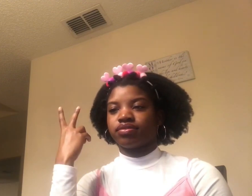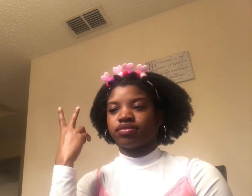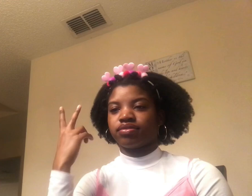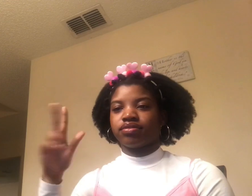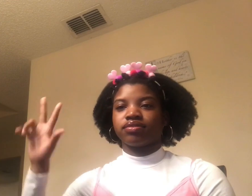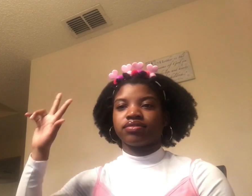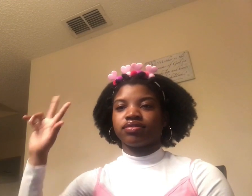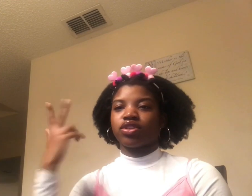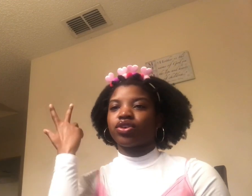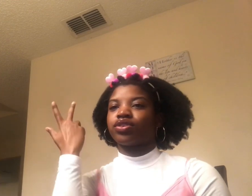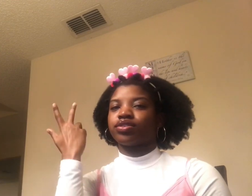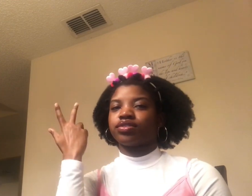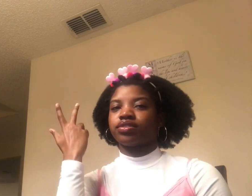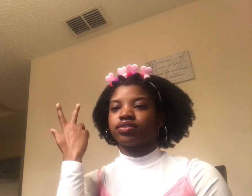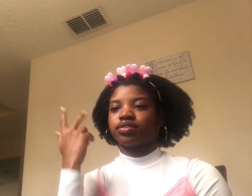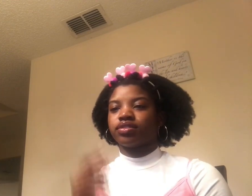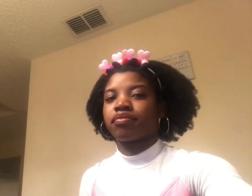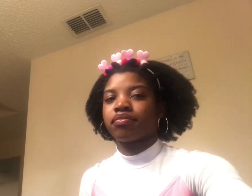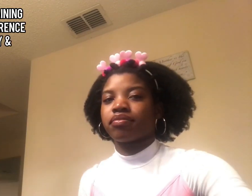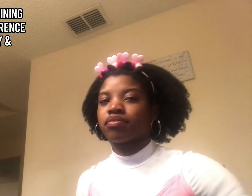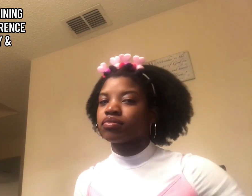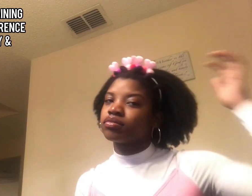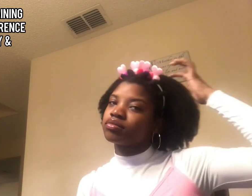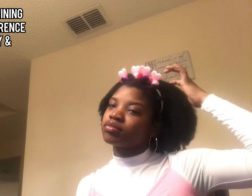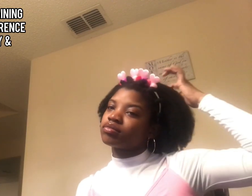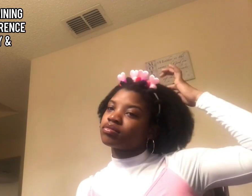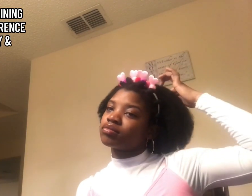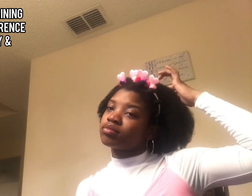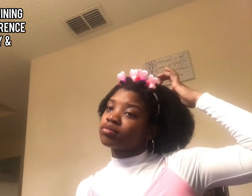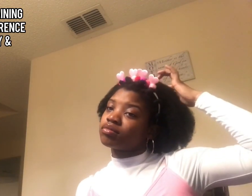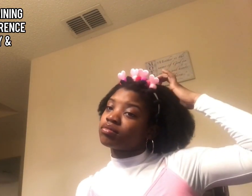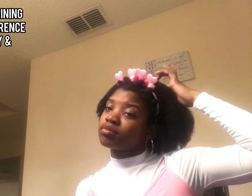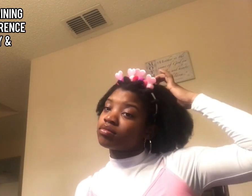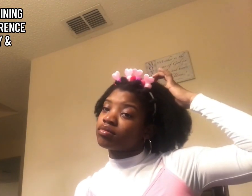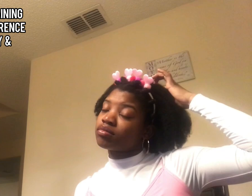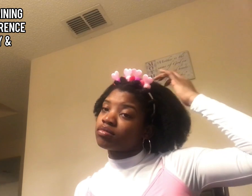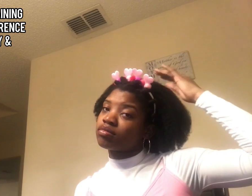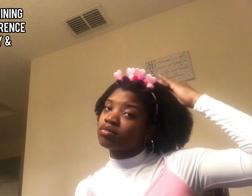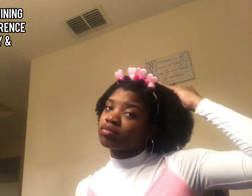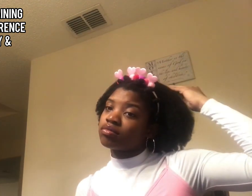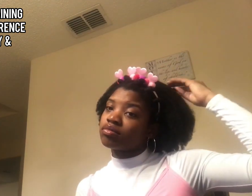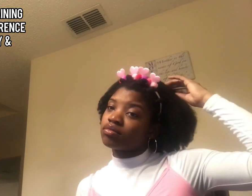third Monday right yeah and S for Saturday